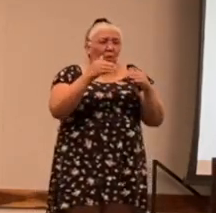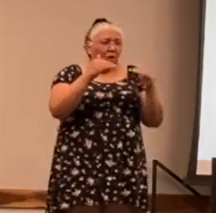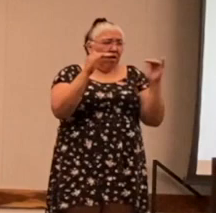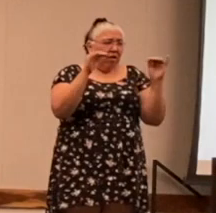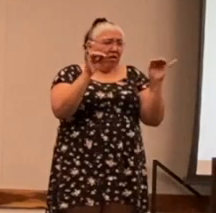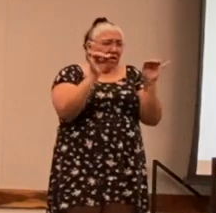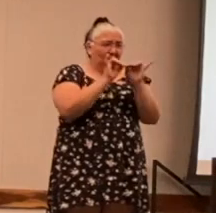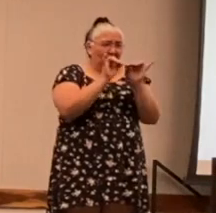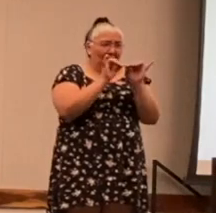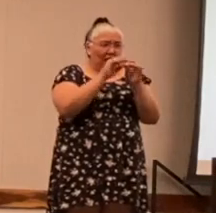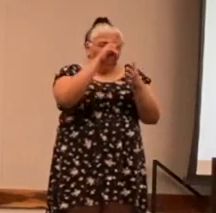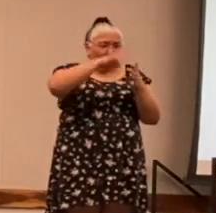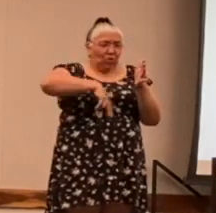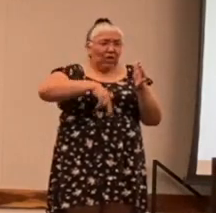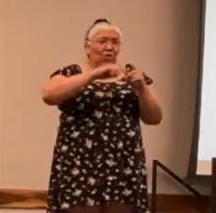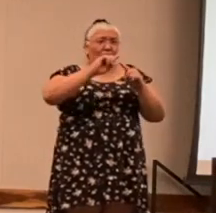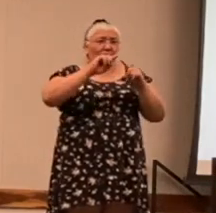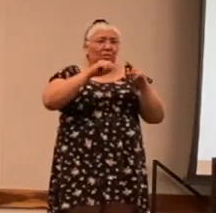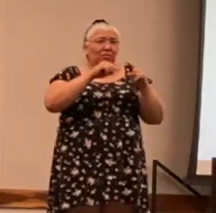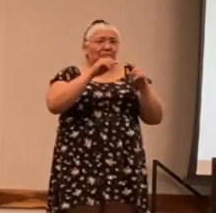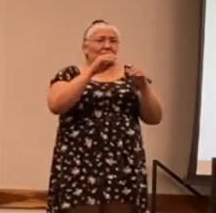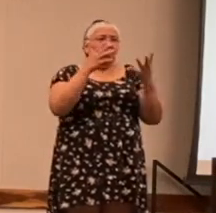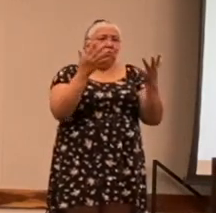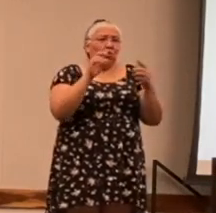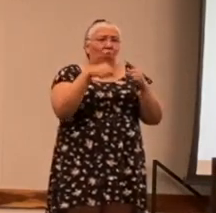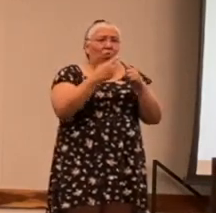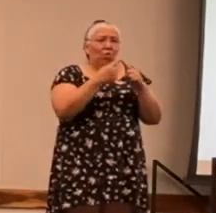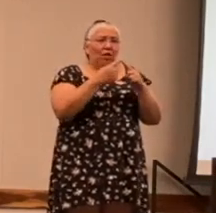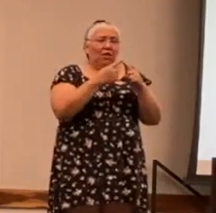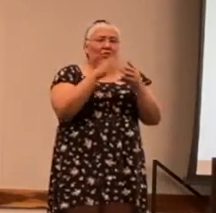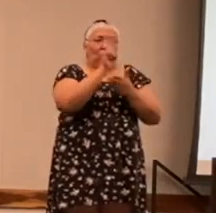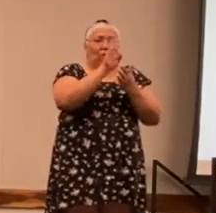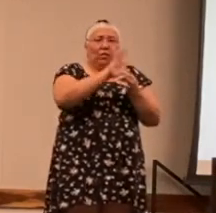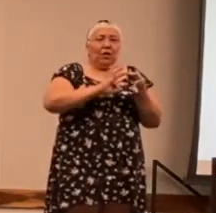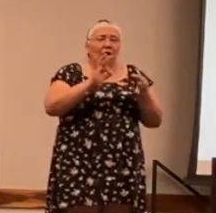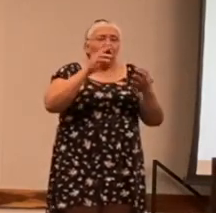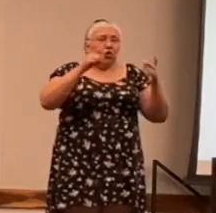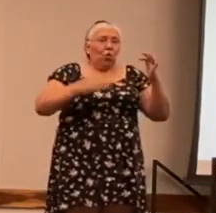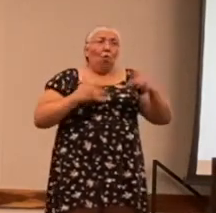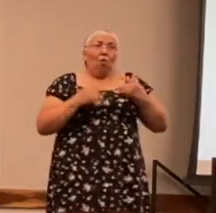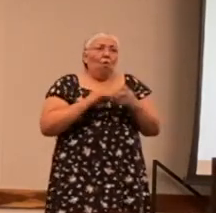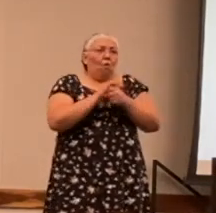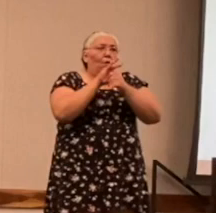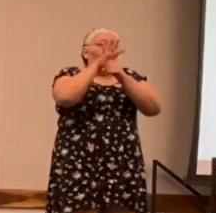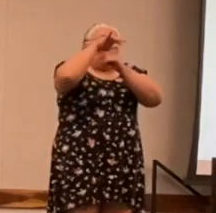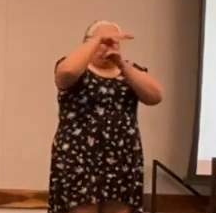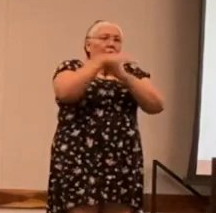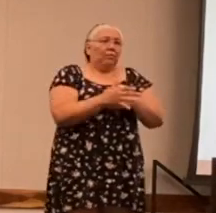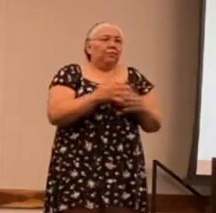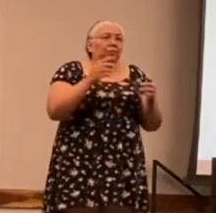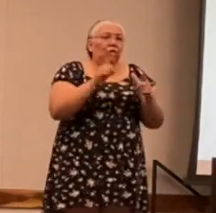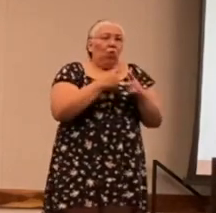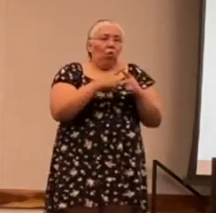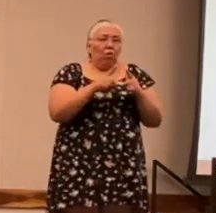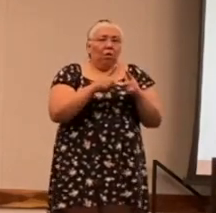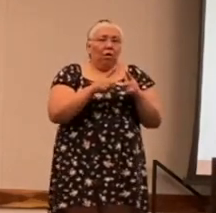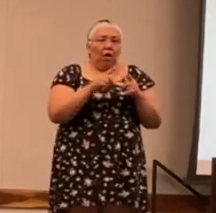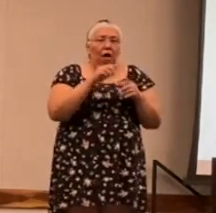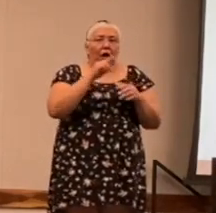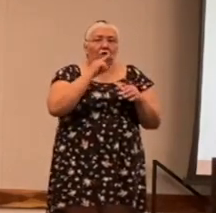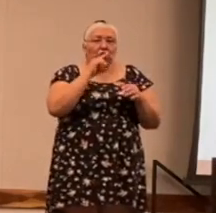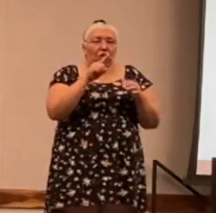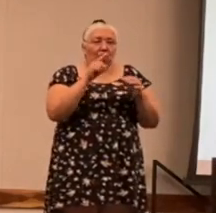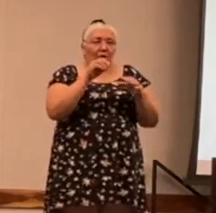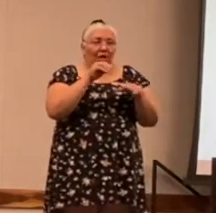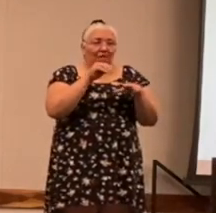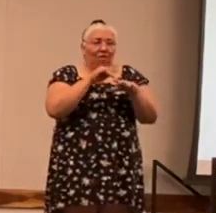read when it comes to the Holy Spirit? Are you boiling over? Or are you